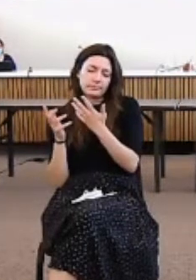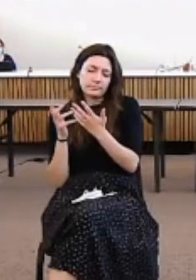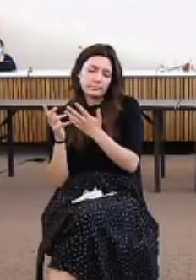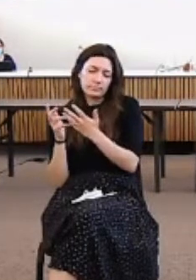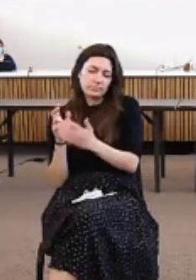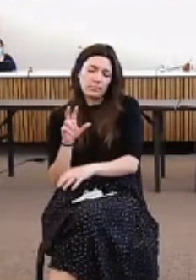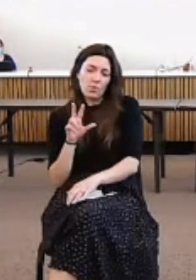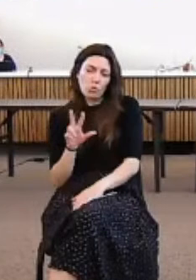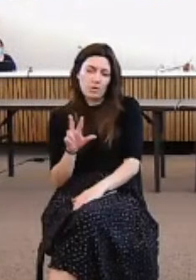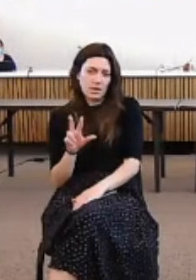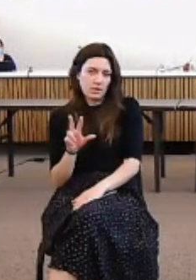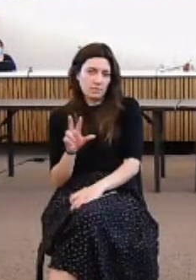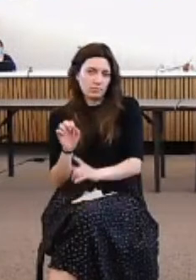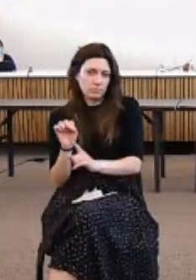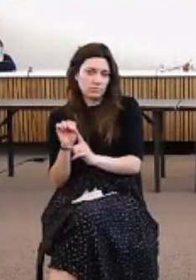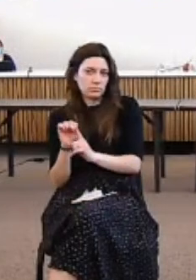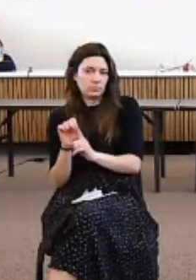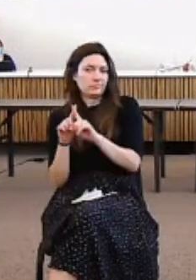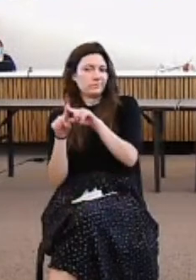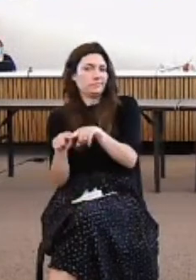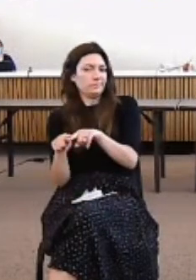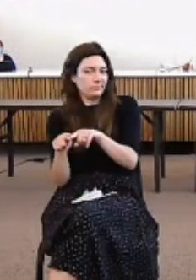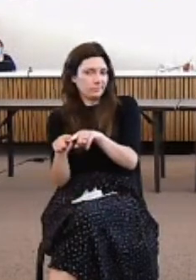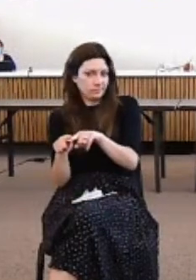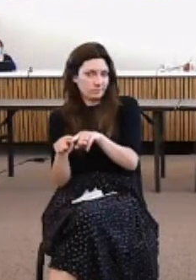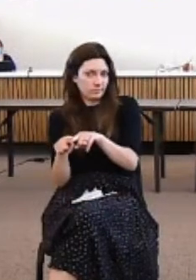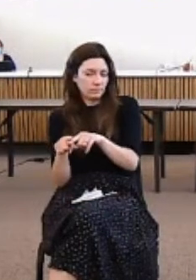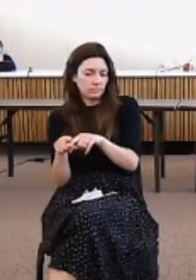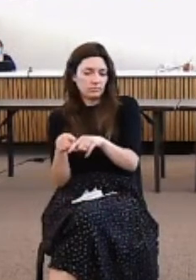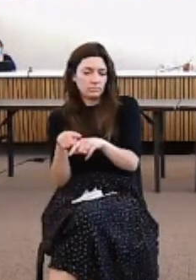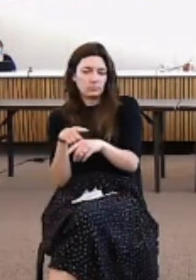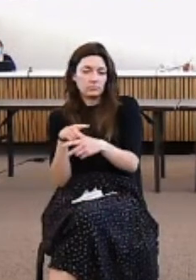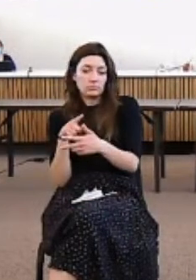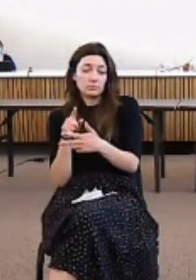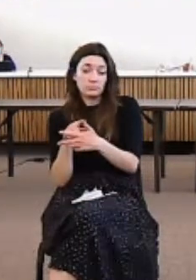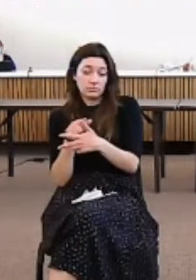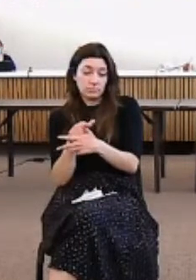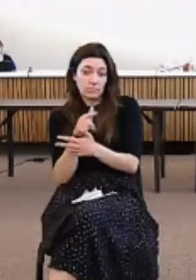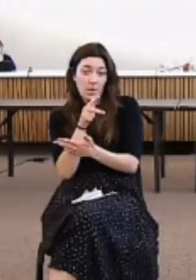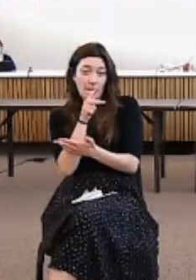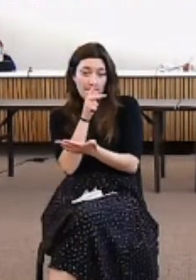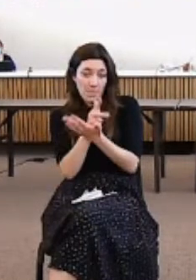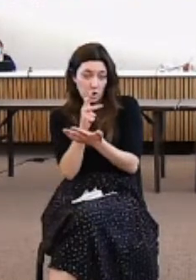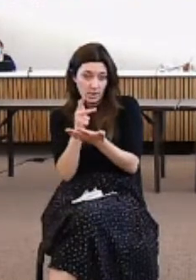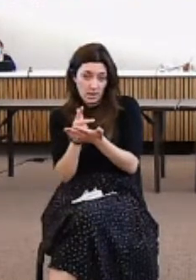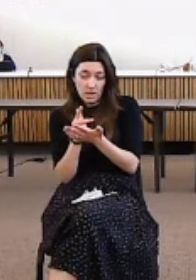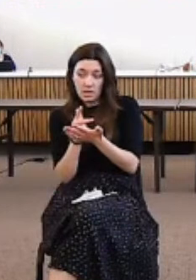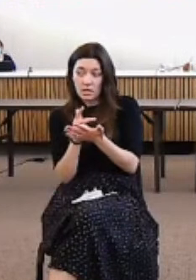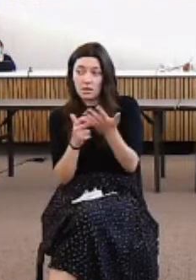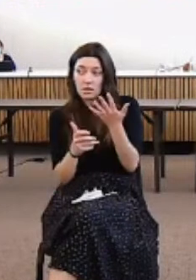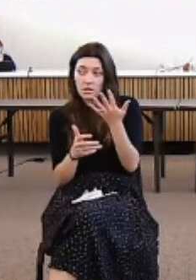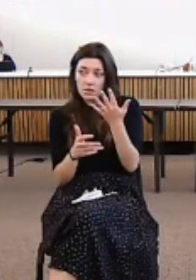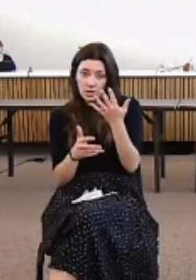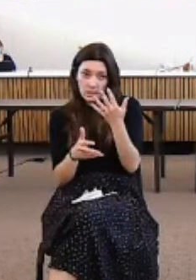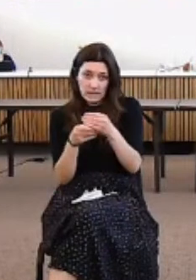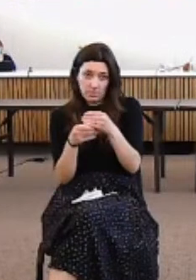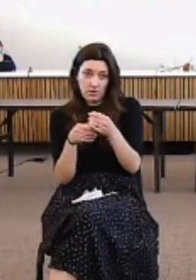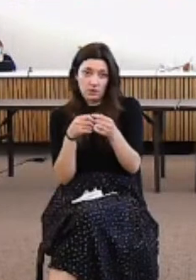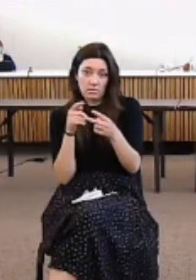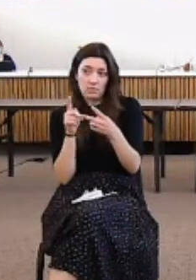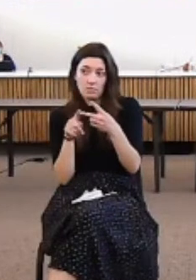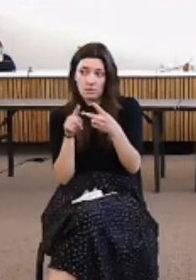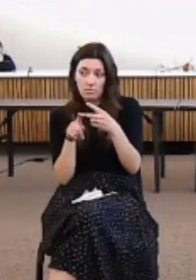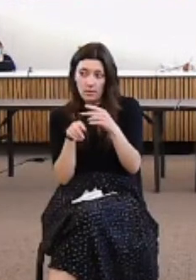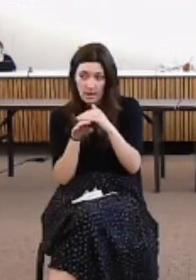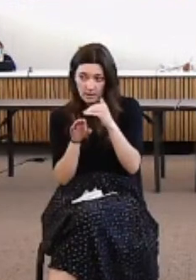3 conditions. One is in parking easement, one is the access easement, and